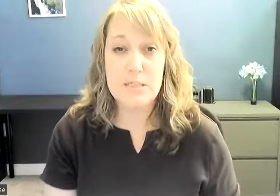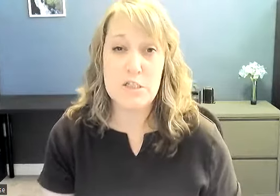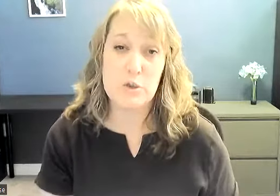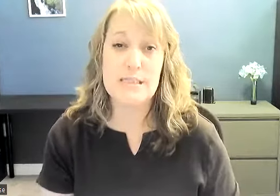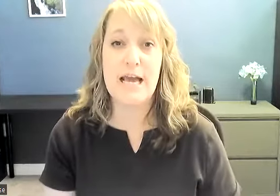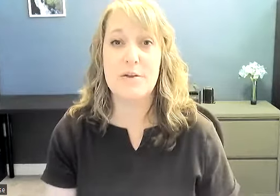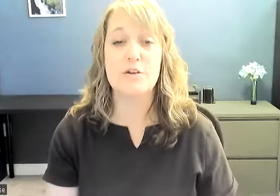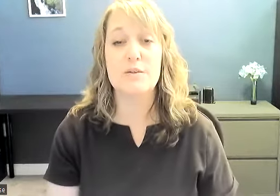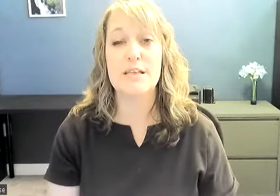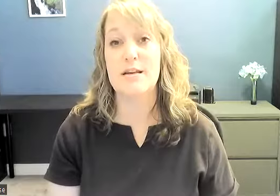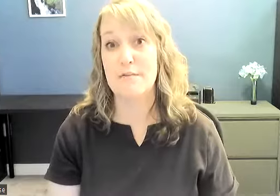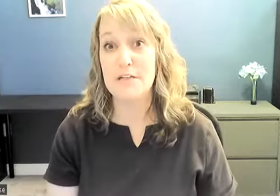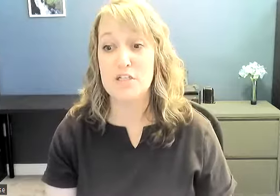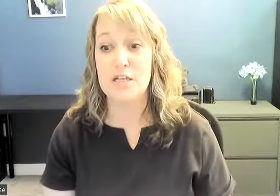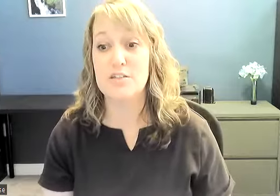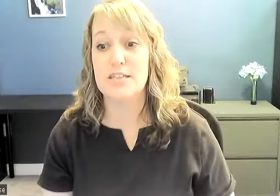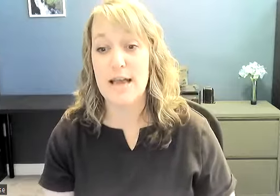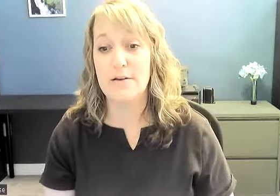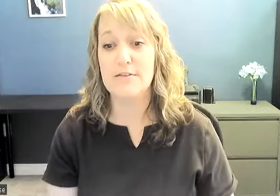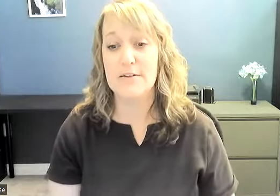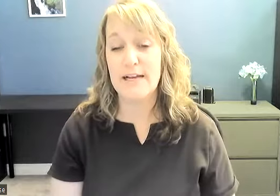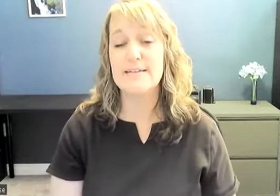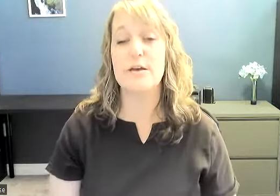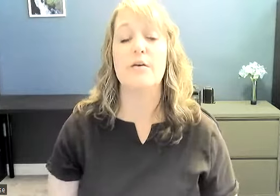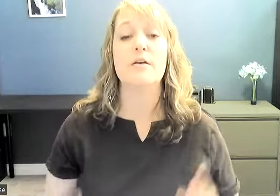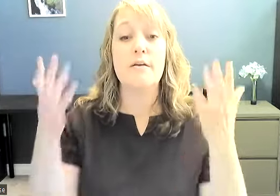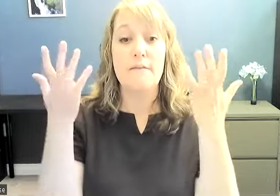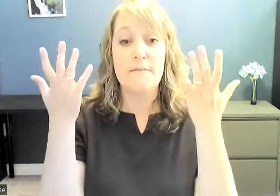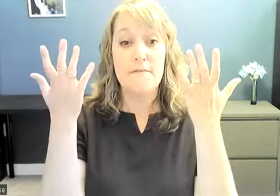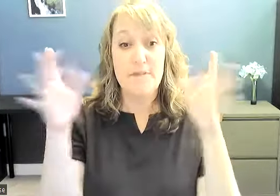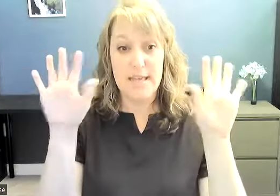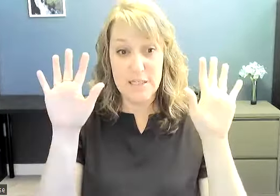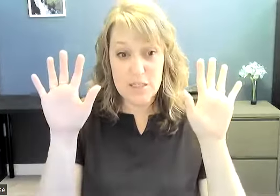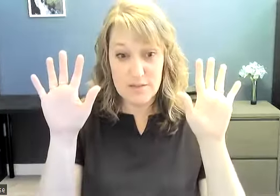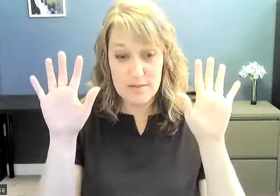to Seattle, you would sign finish touch Seattle. All right, so finish